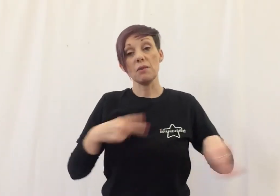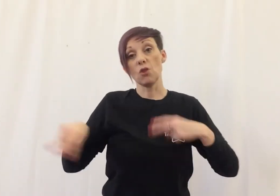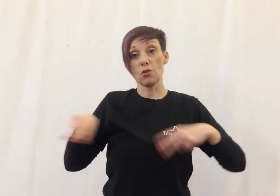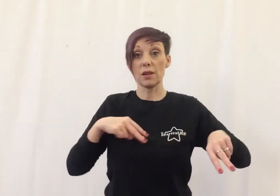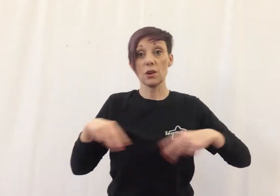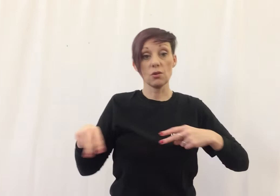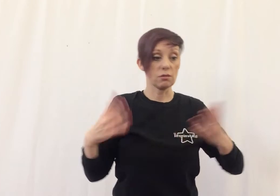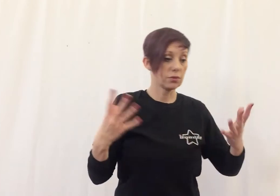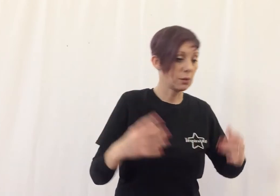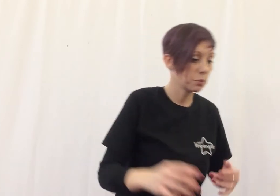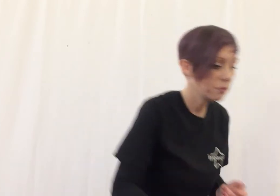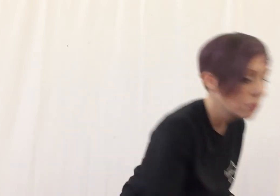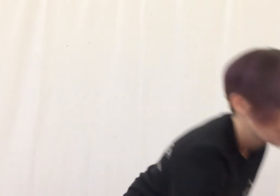rock around the clock, same as before.